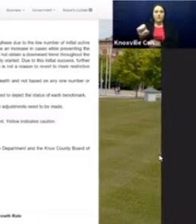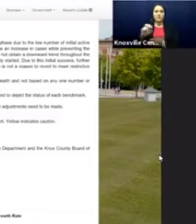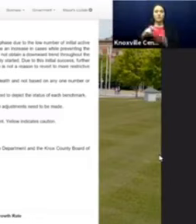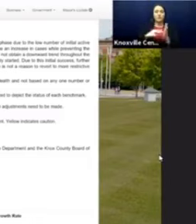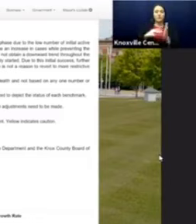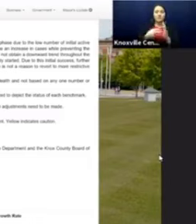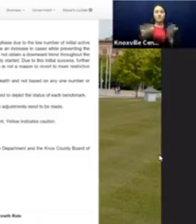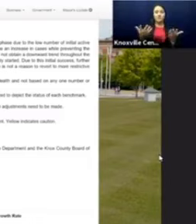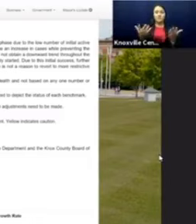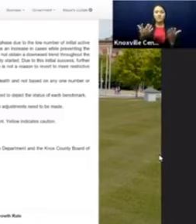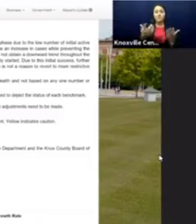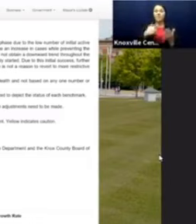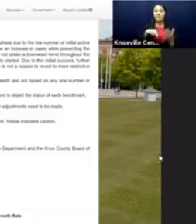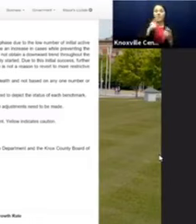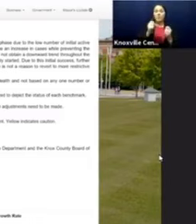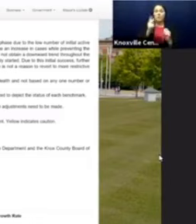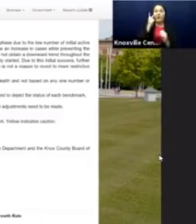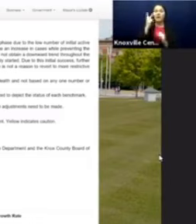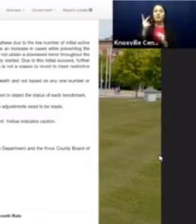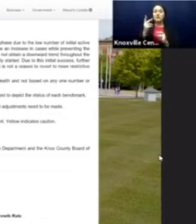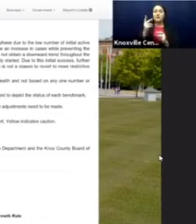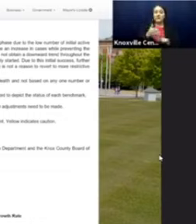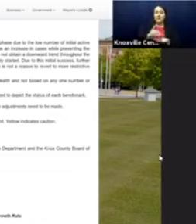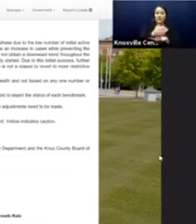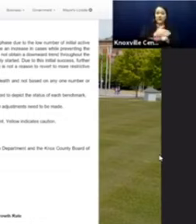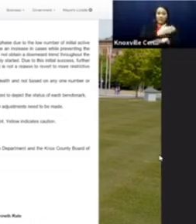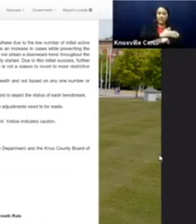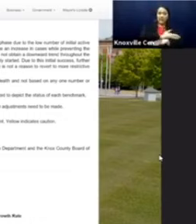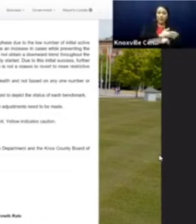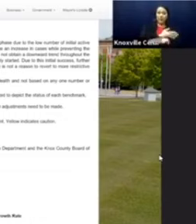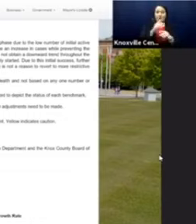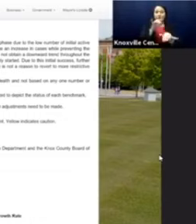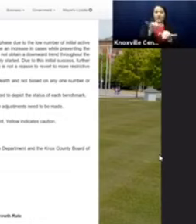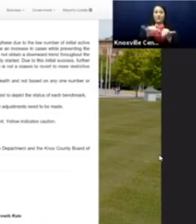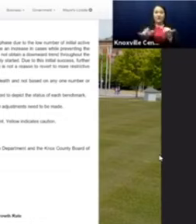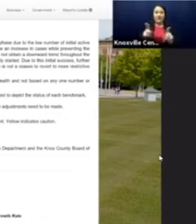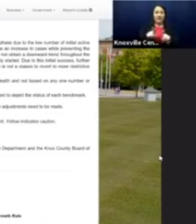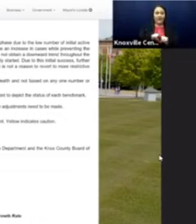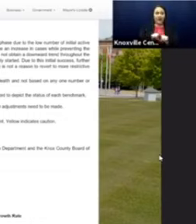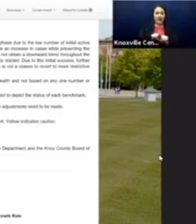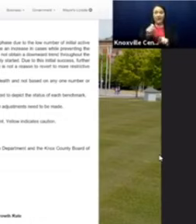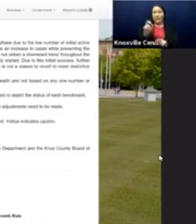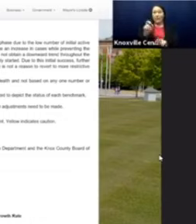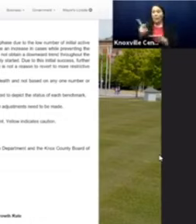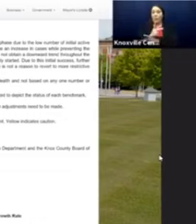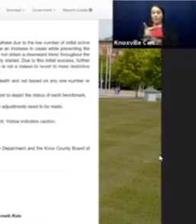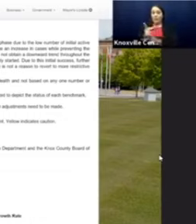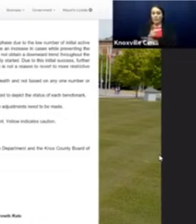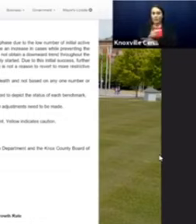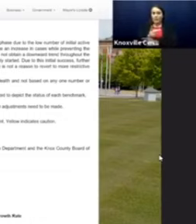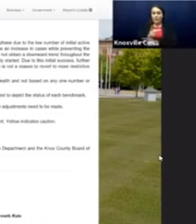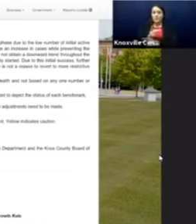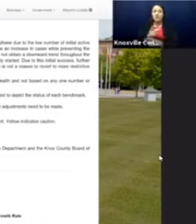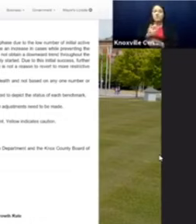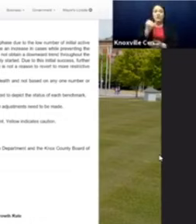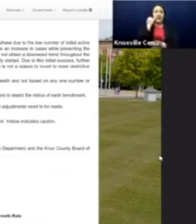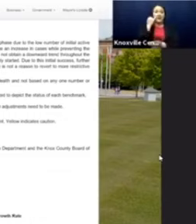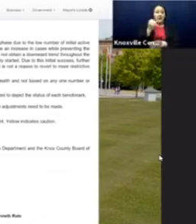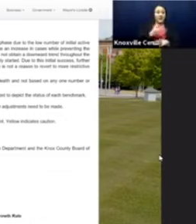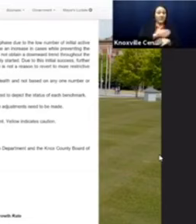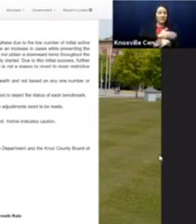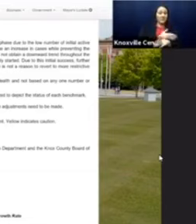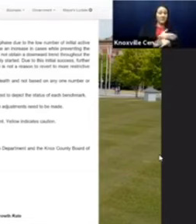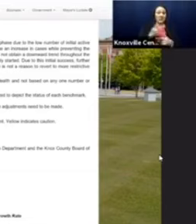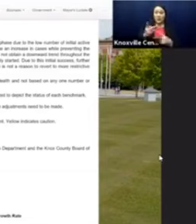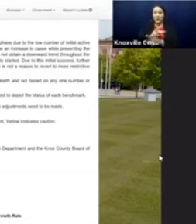we are trying to see, are things getting better, staying the same, or getting worse? And if so, how much better or worse,